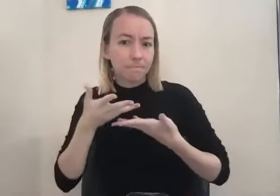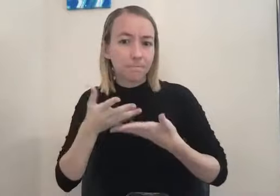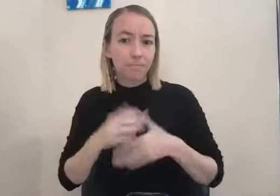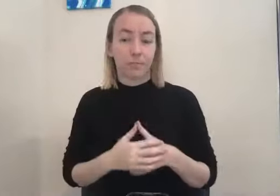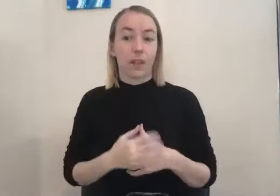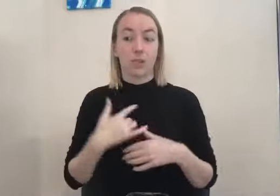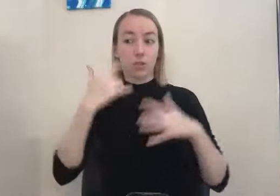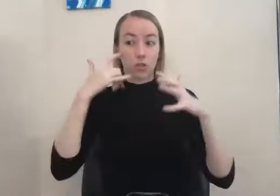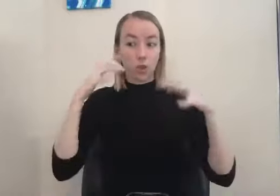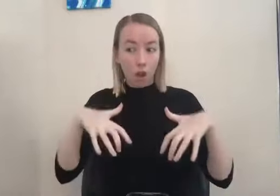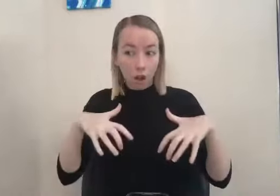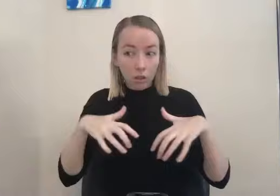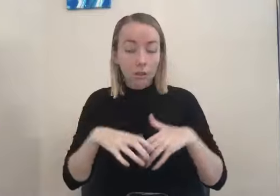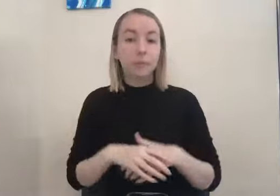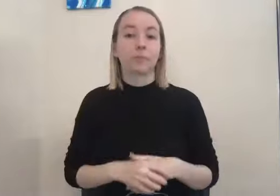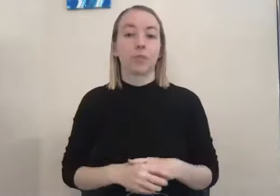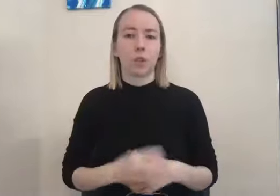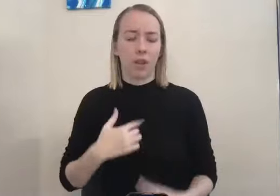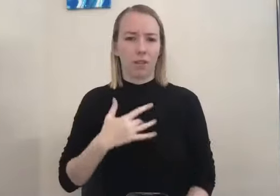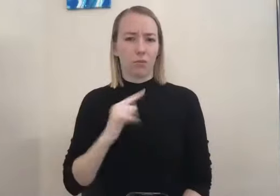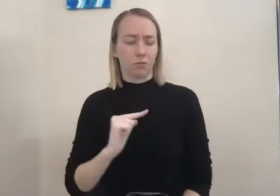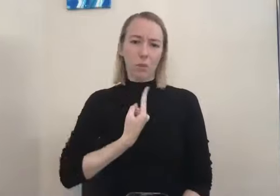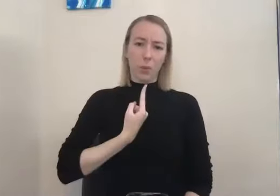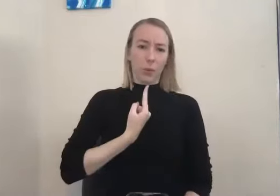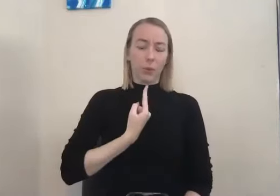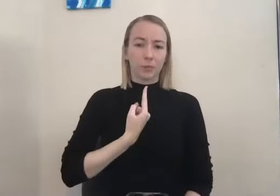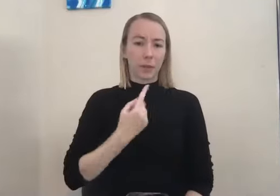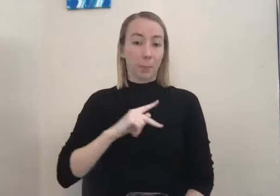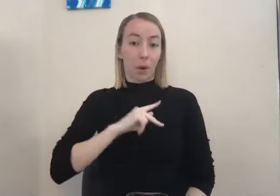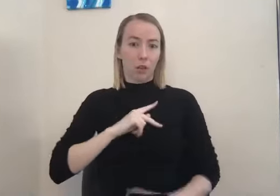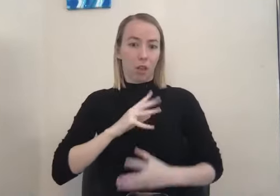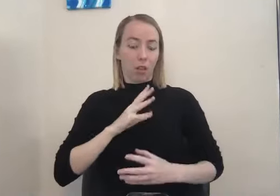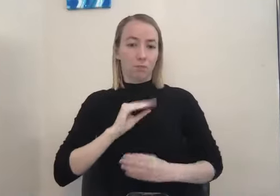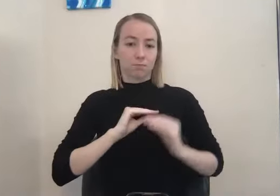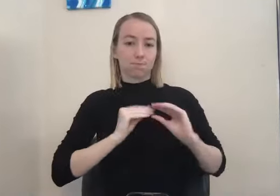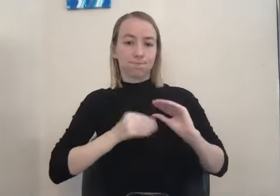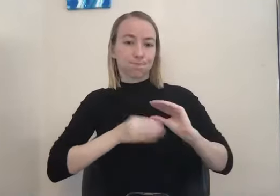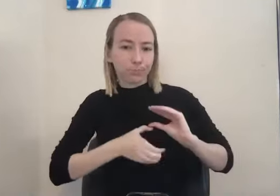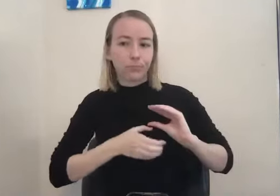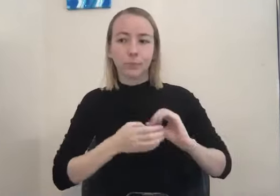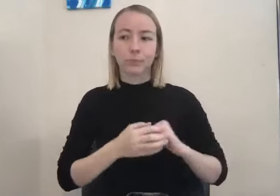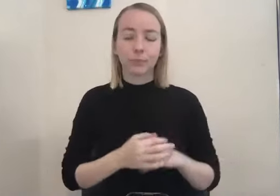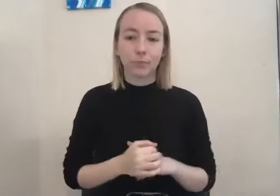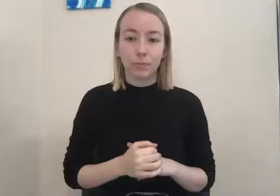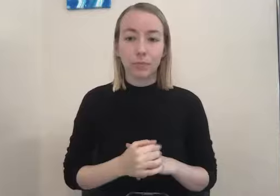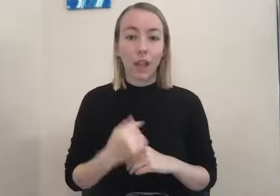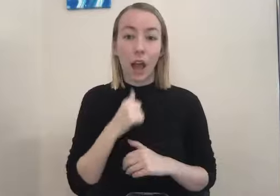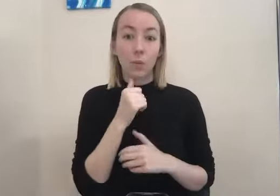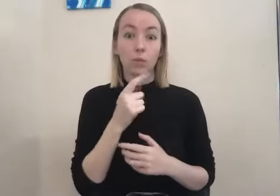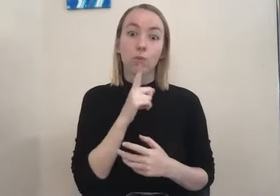to Al-Anon as well, and one of them had been my mother's sponsor, and I remember her saying to me in the rooms one day, something about my mother no